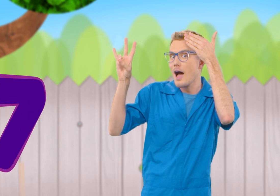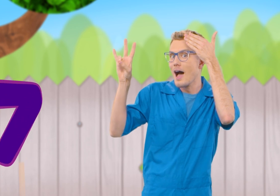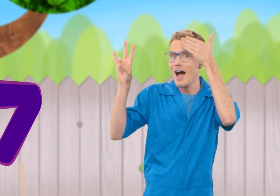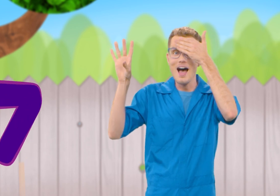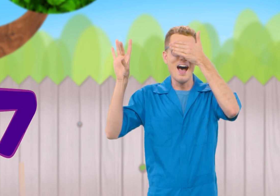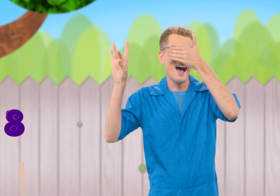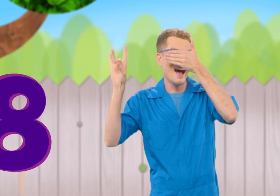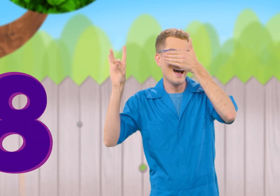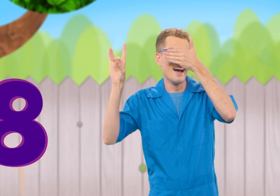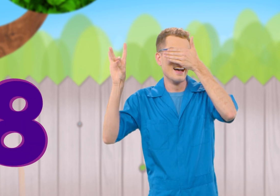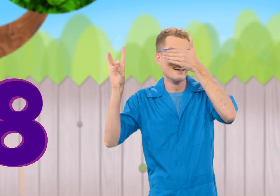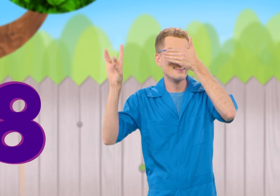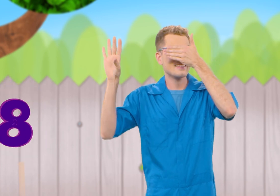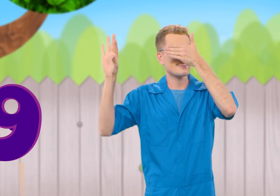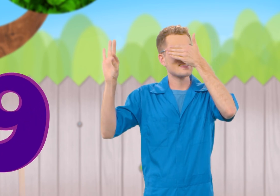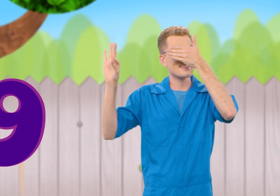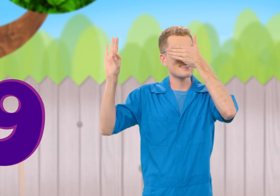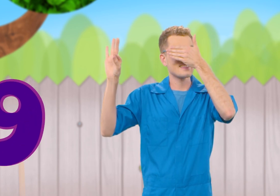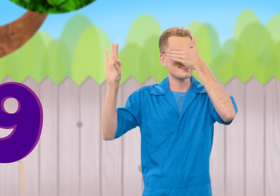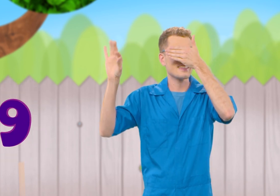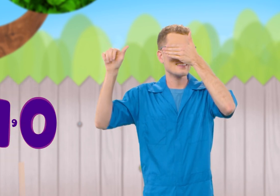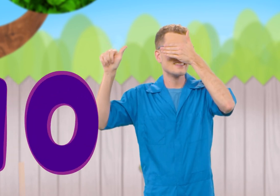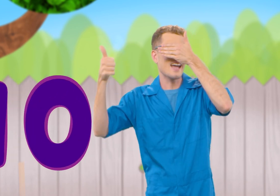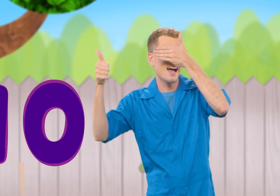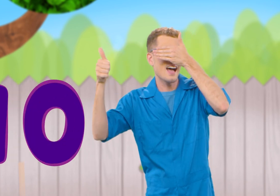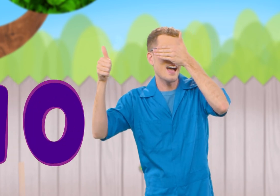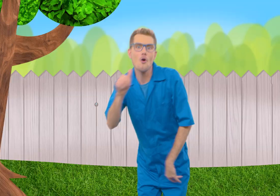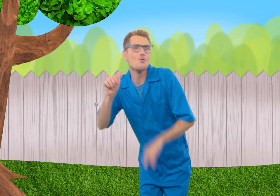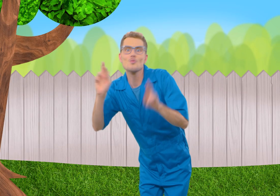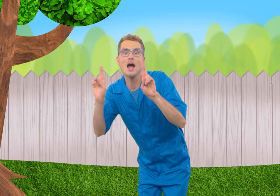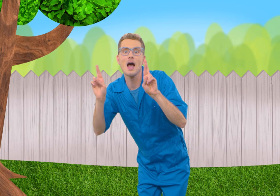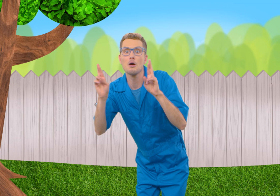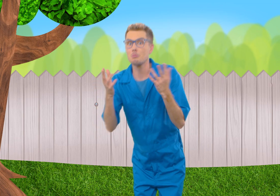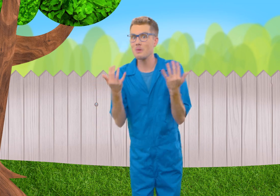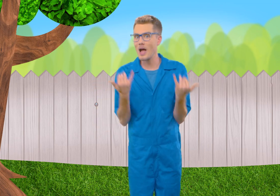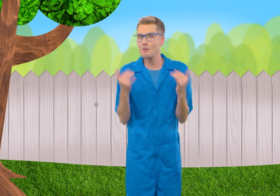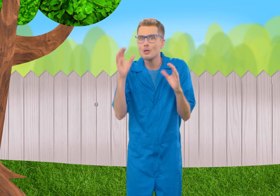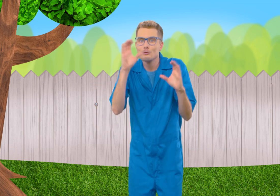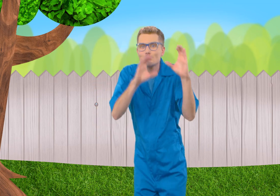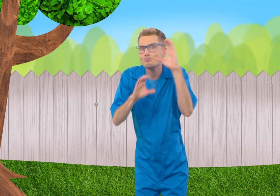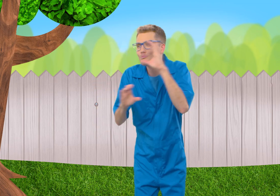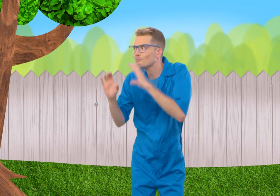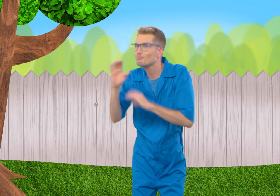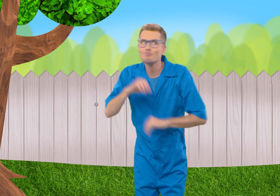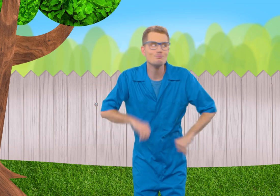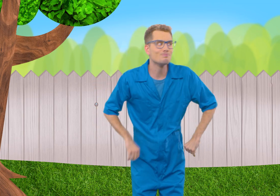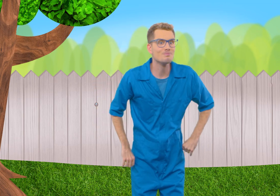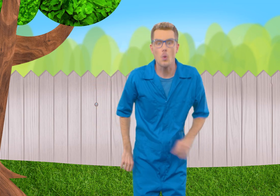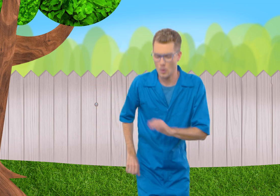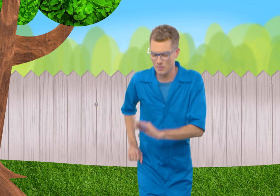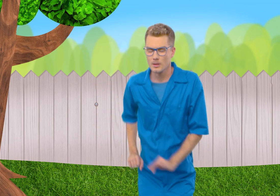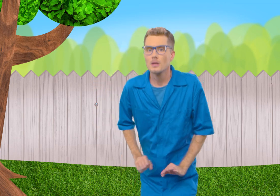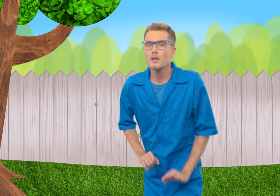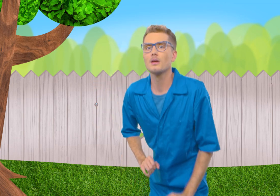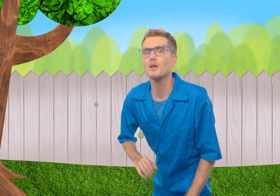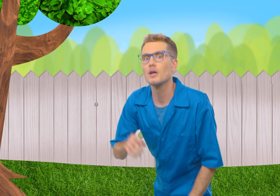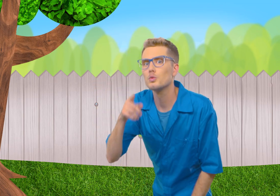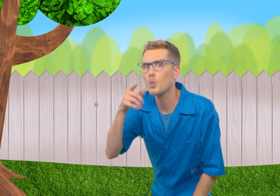seven, eight, nine, 10. Ready or not, here I come. Do